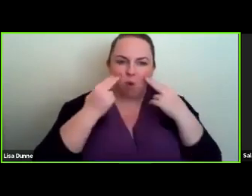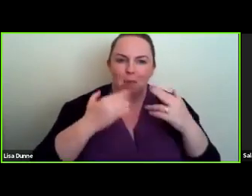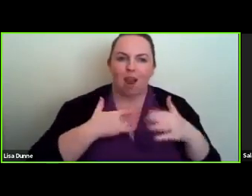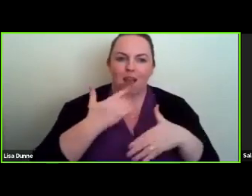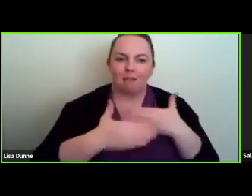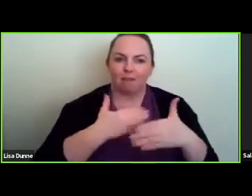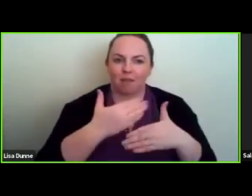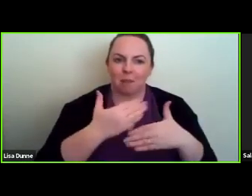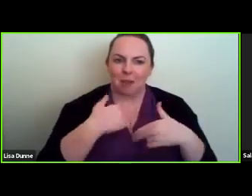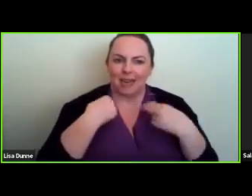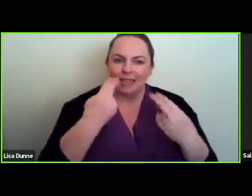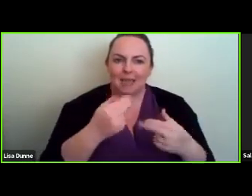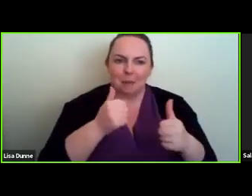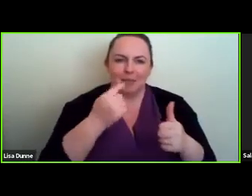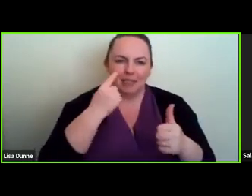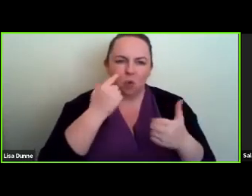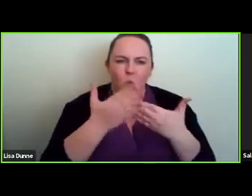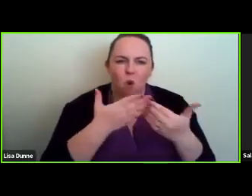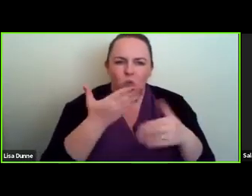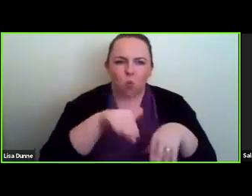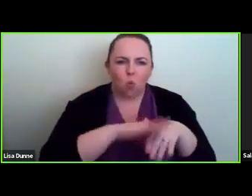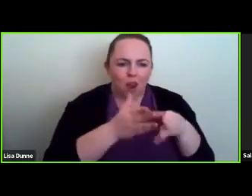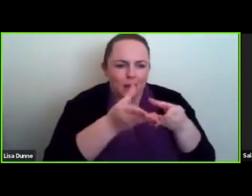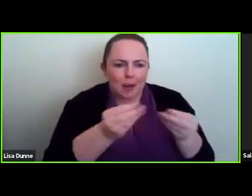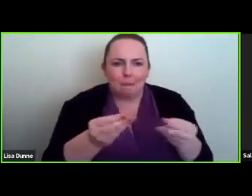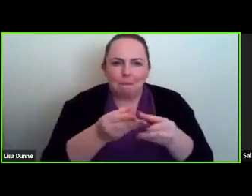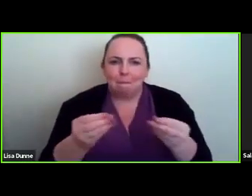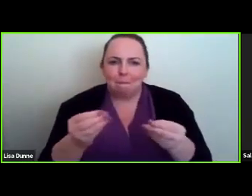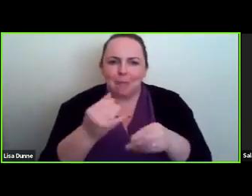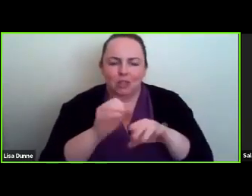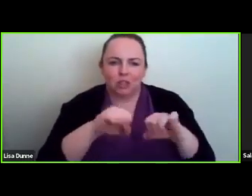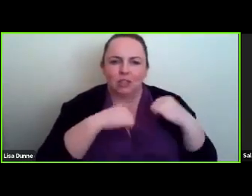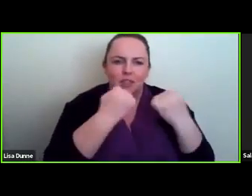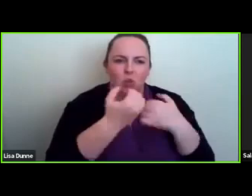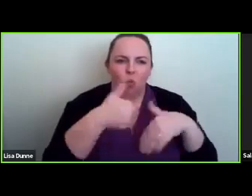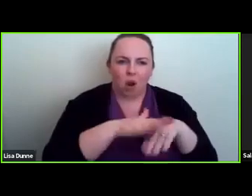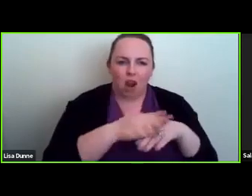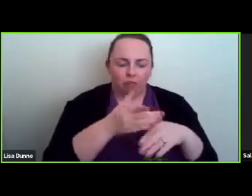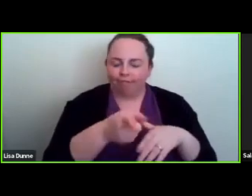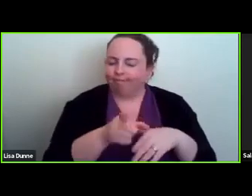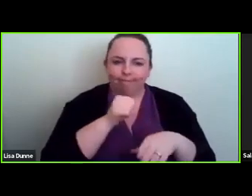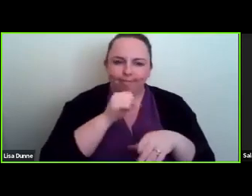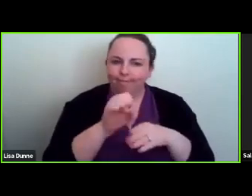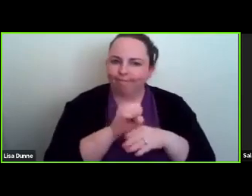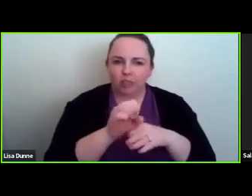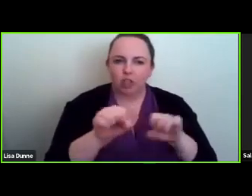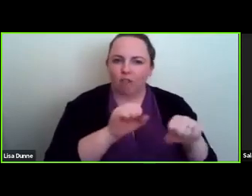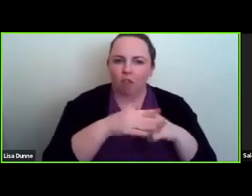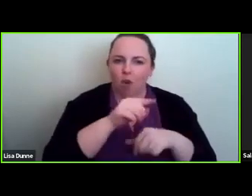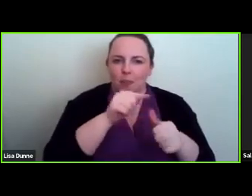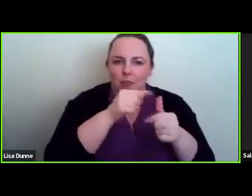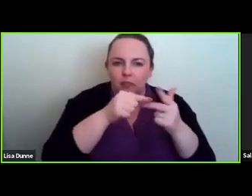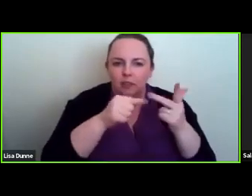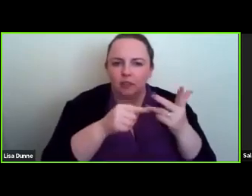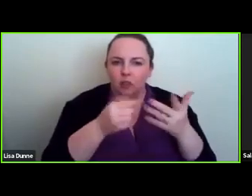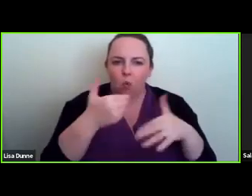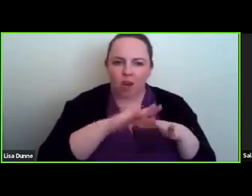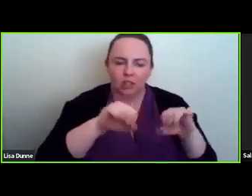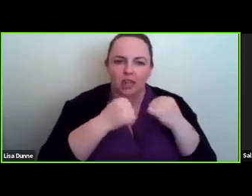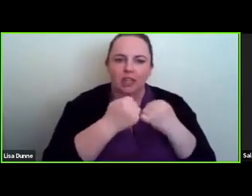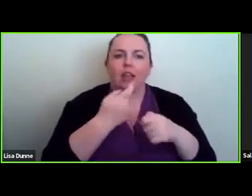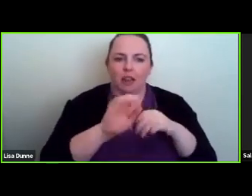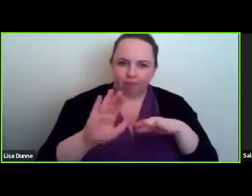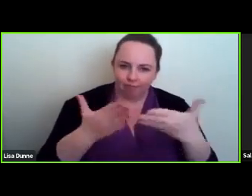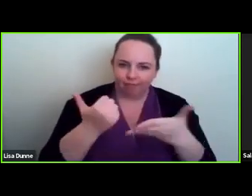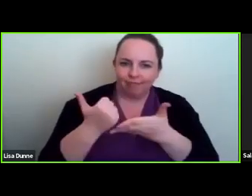have within our society based on the status of people that we are living around or with. But this distribution of